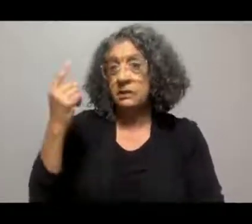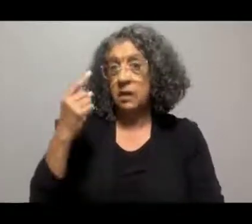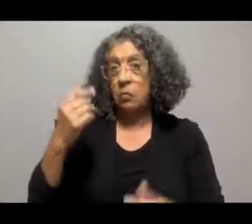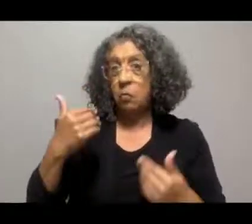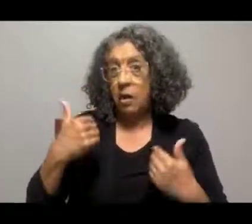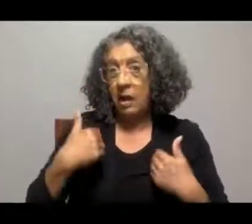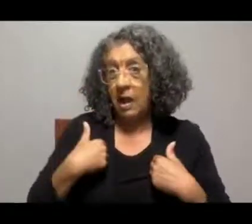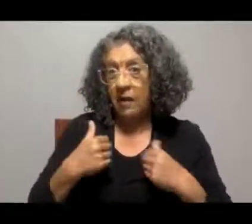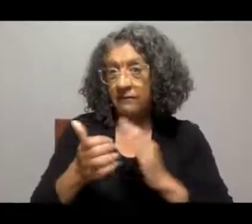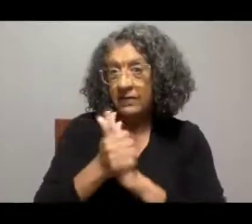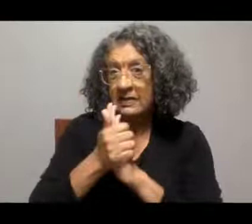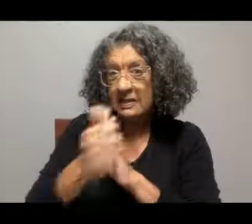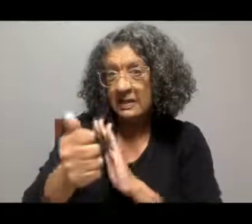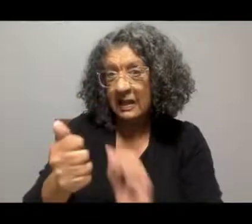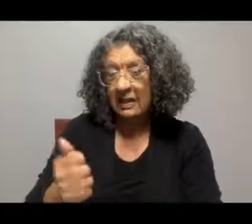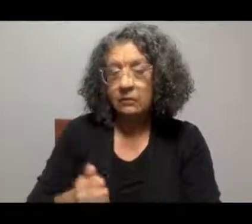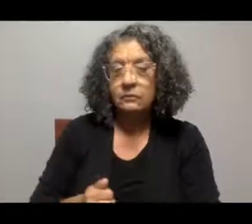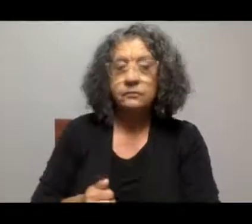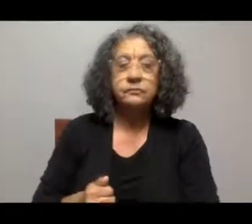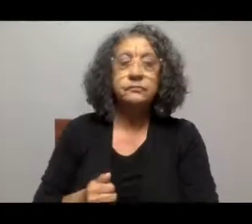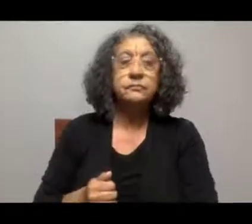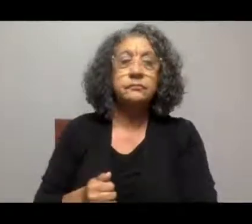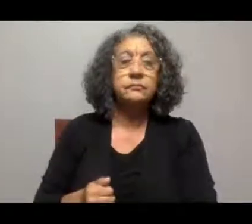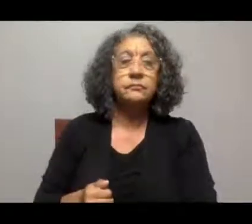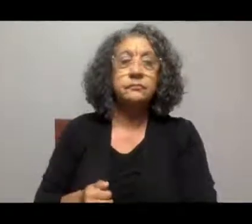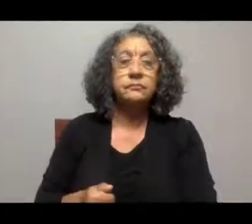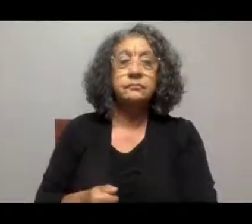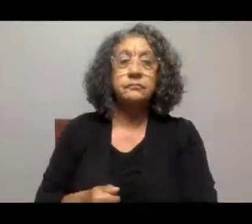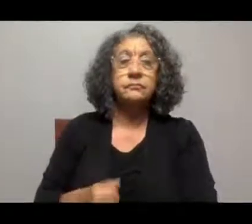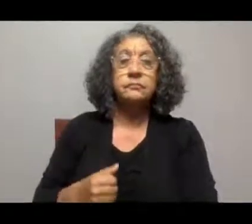They're looking for someone who has skills,